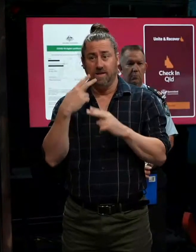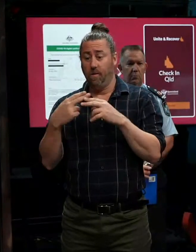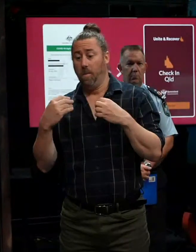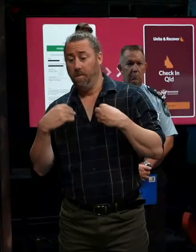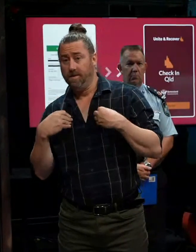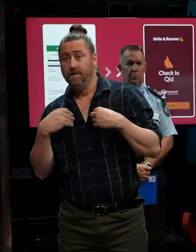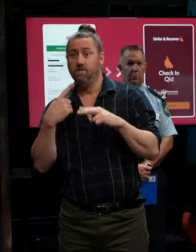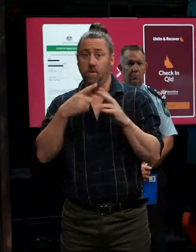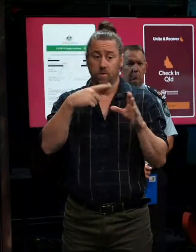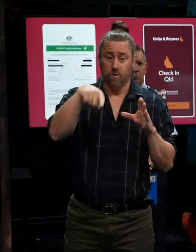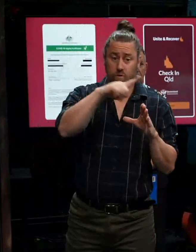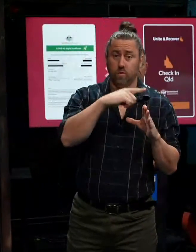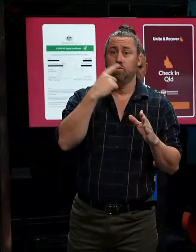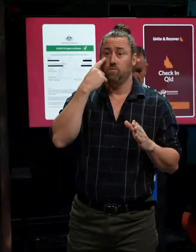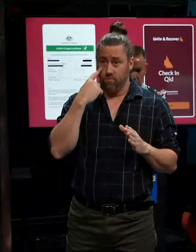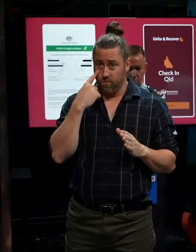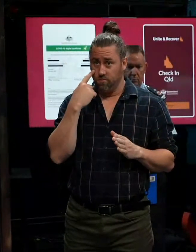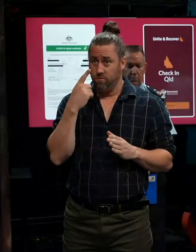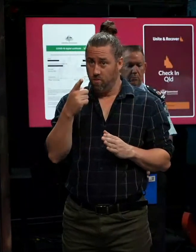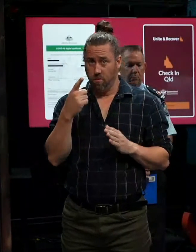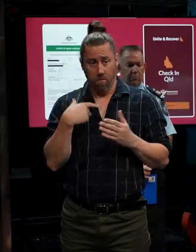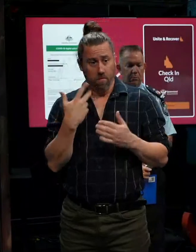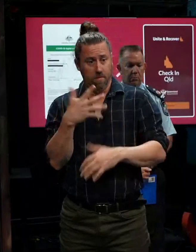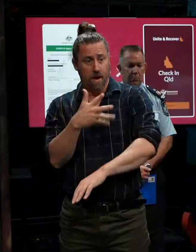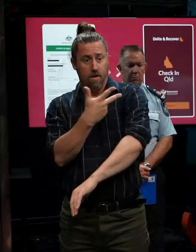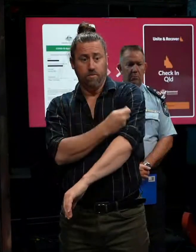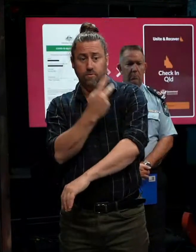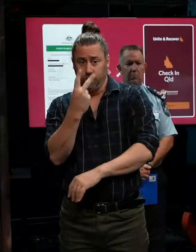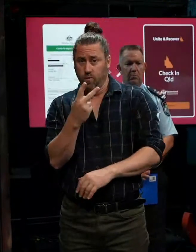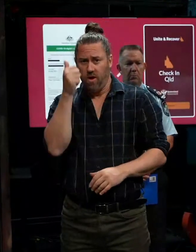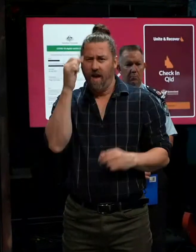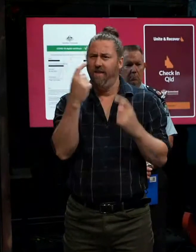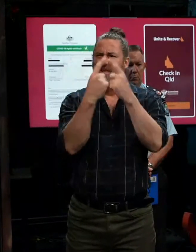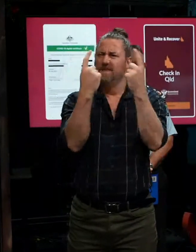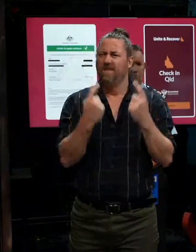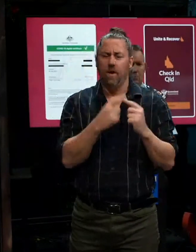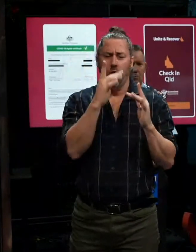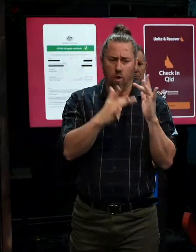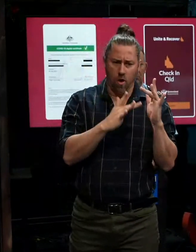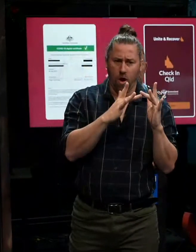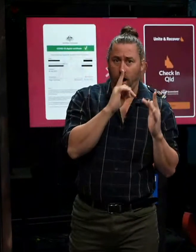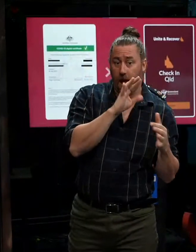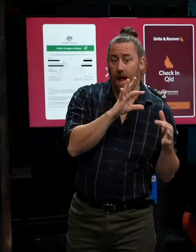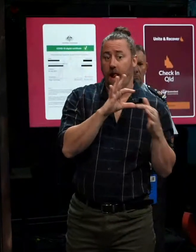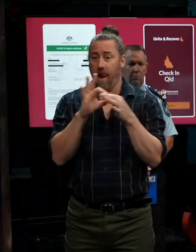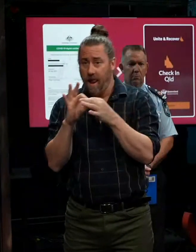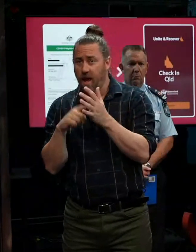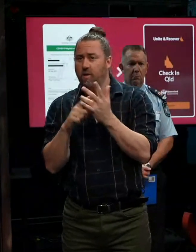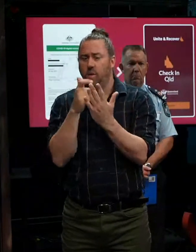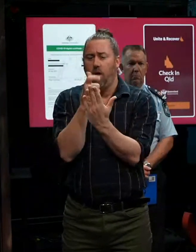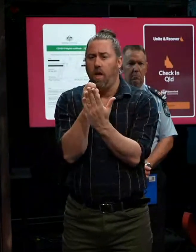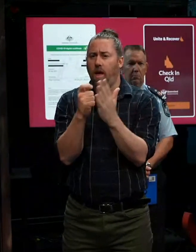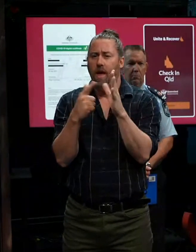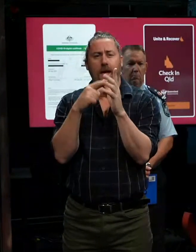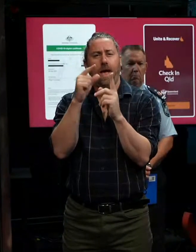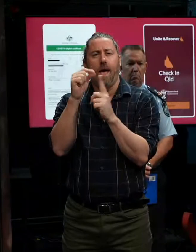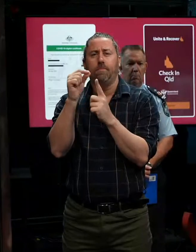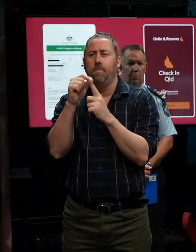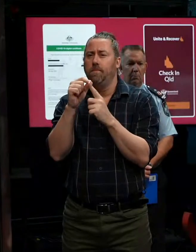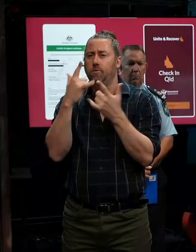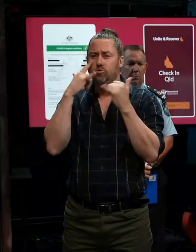can now link your COVID-19 vaccination certificate to your Check in Queensland app. More than